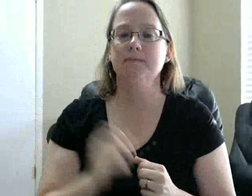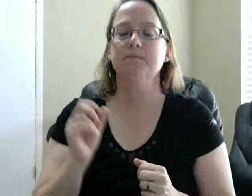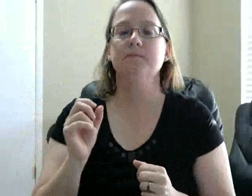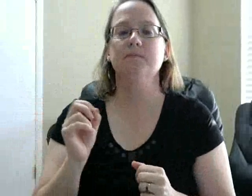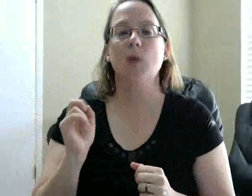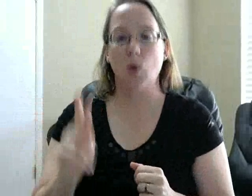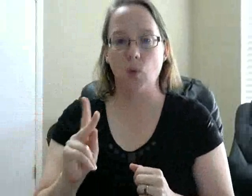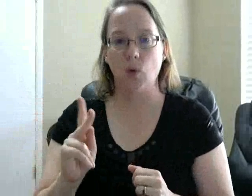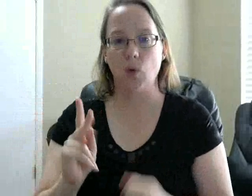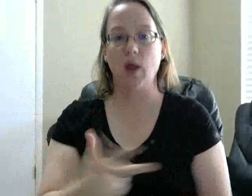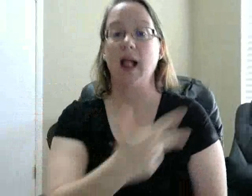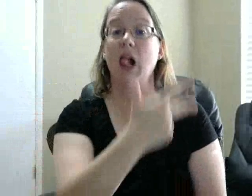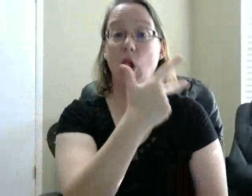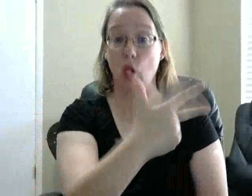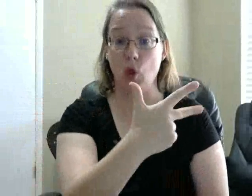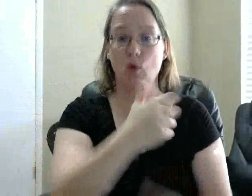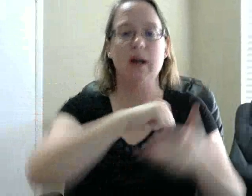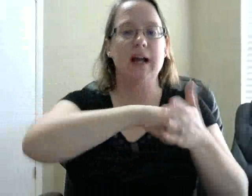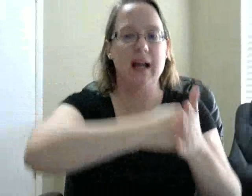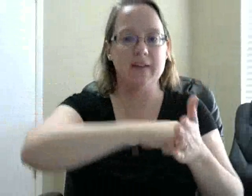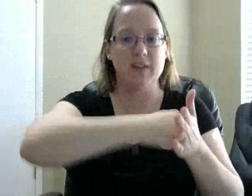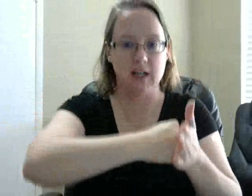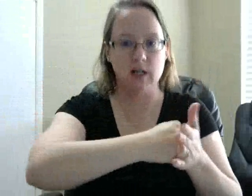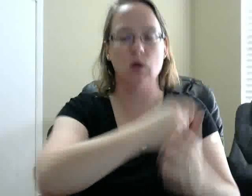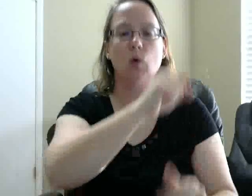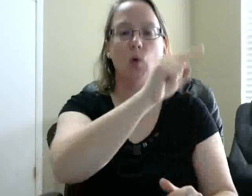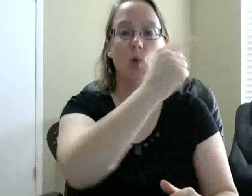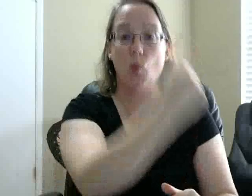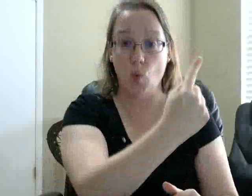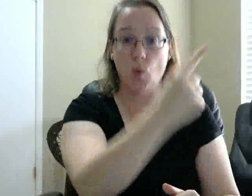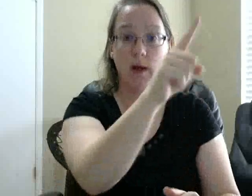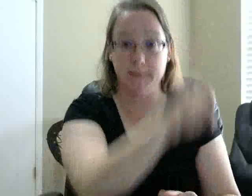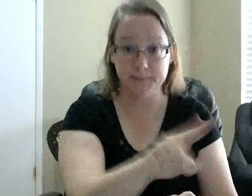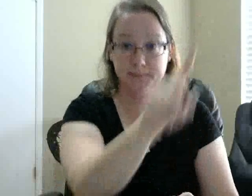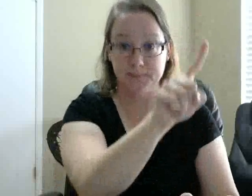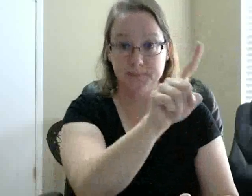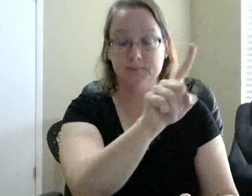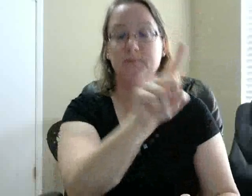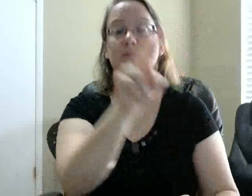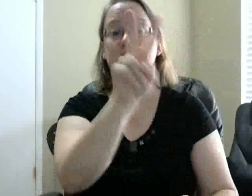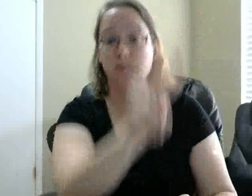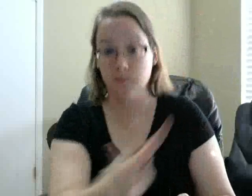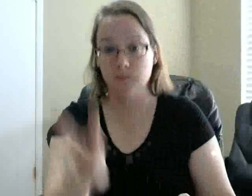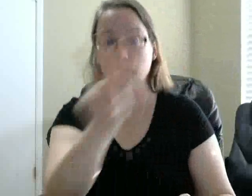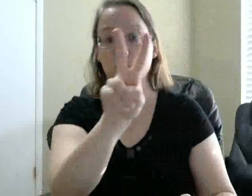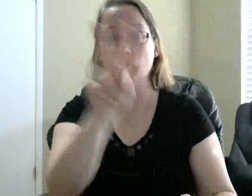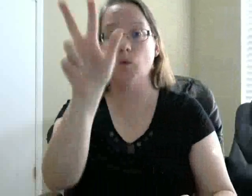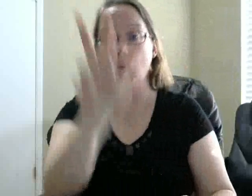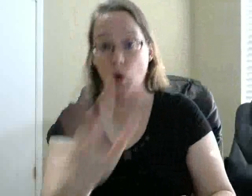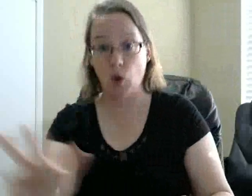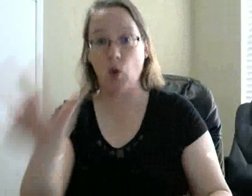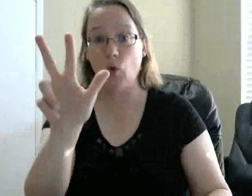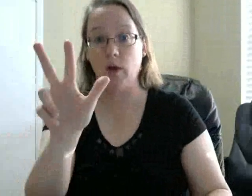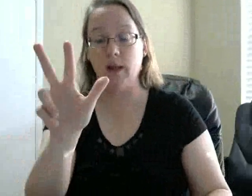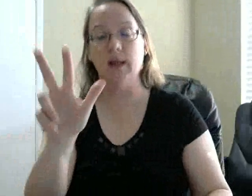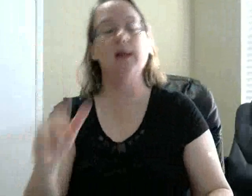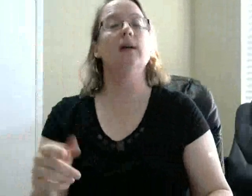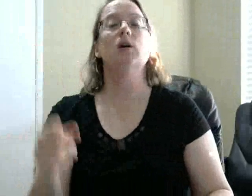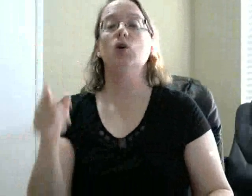3 avocados. 1, 2, 3. Right? 1, 2, 3. And let's say you were to give me